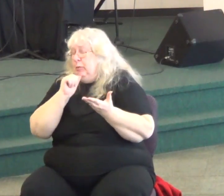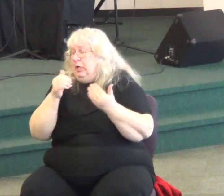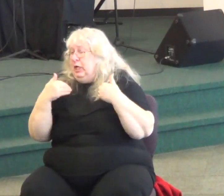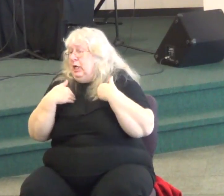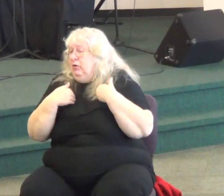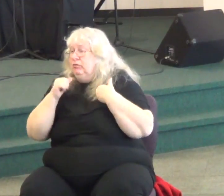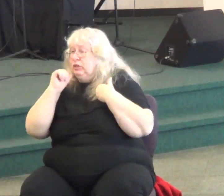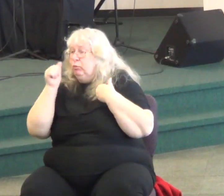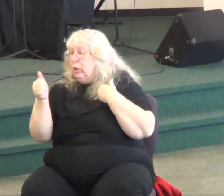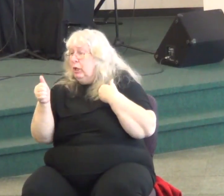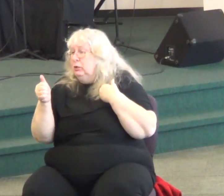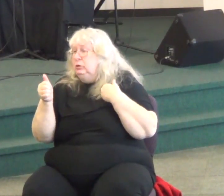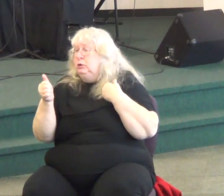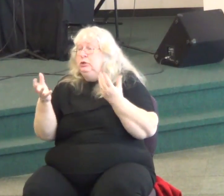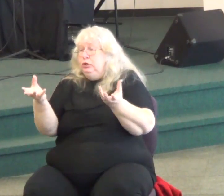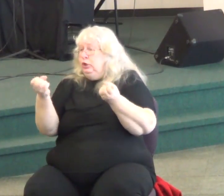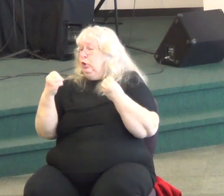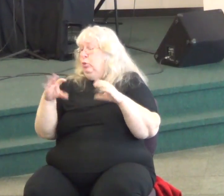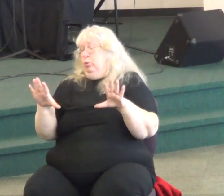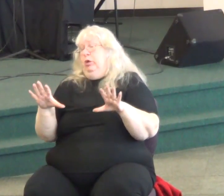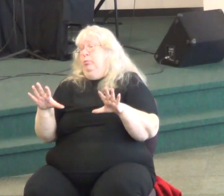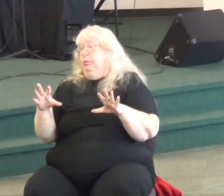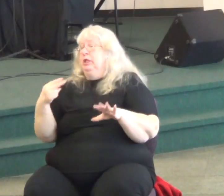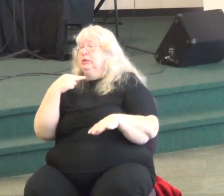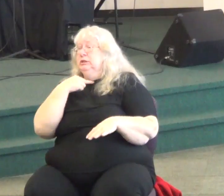You don't want to be caught dead without Jesus.